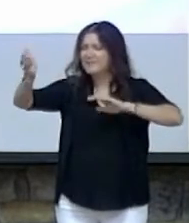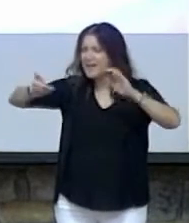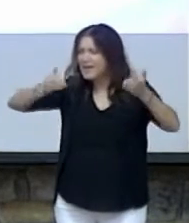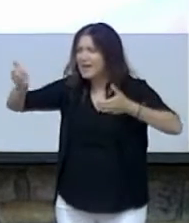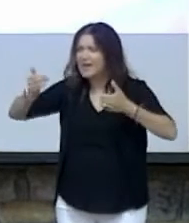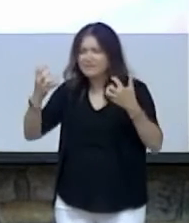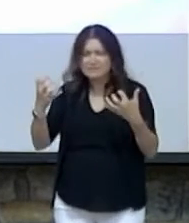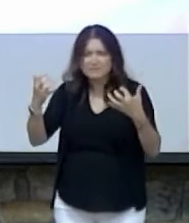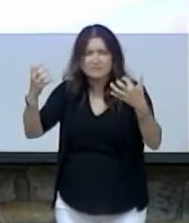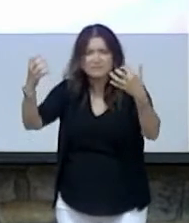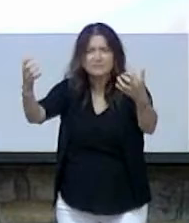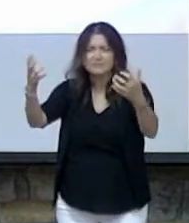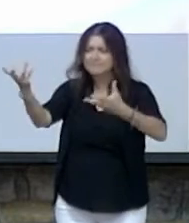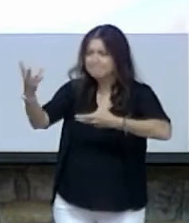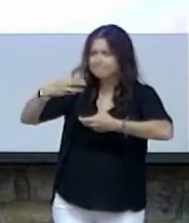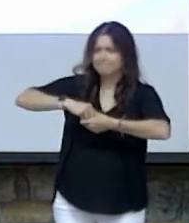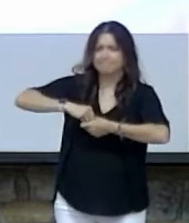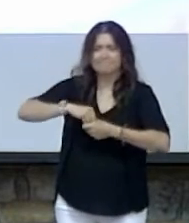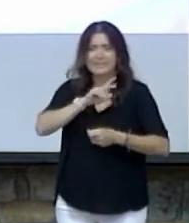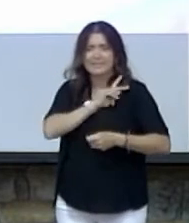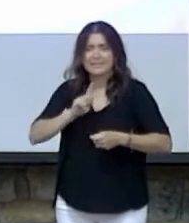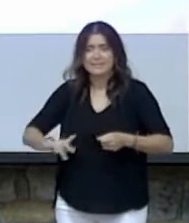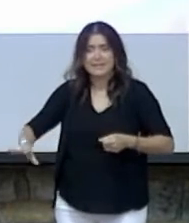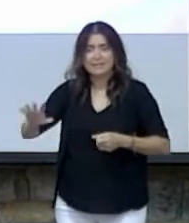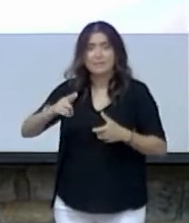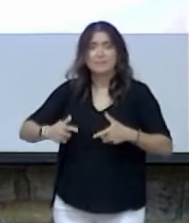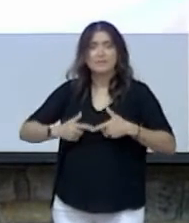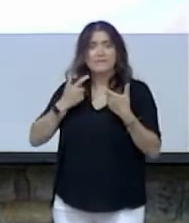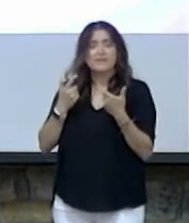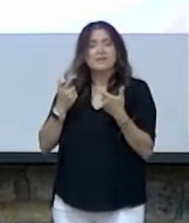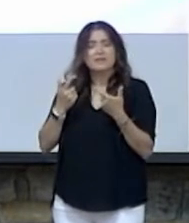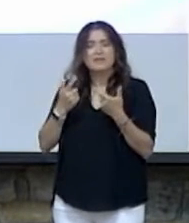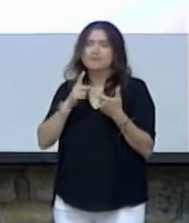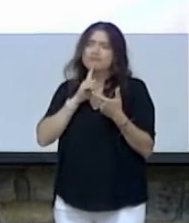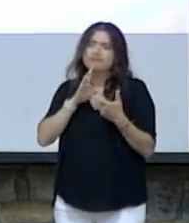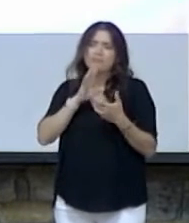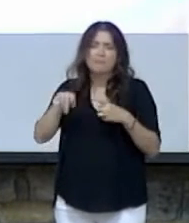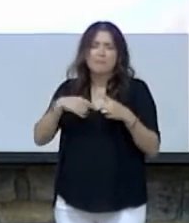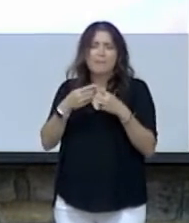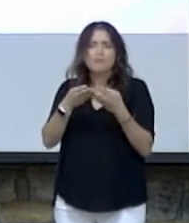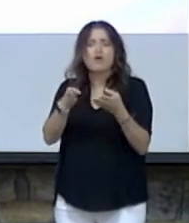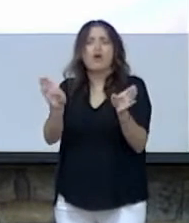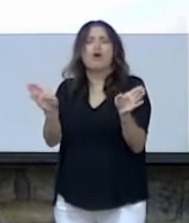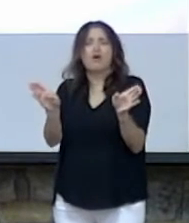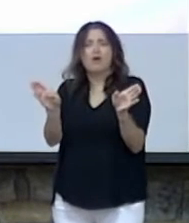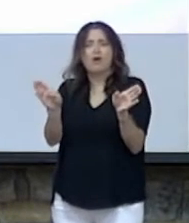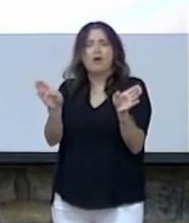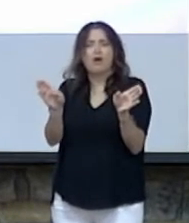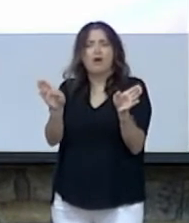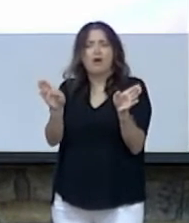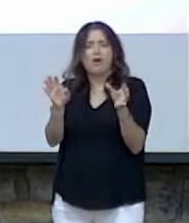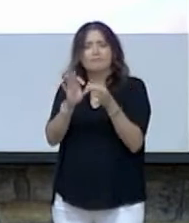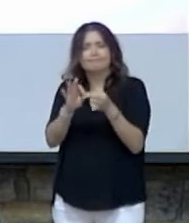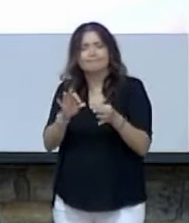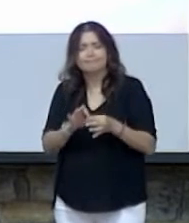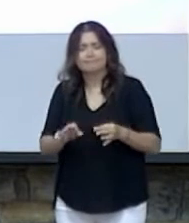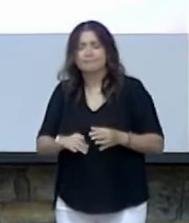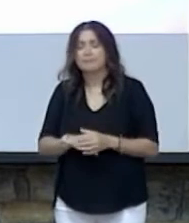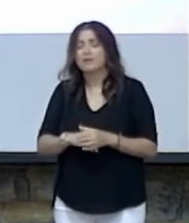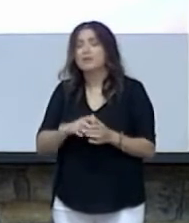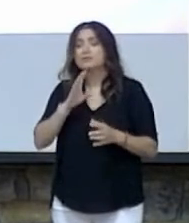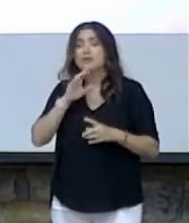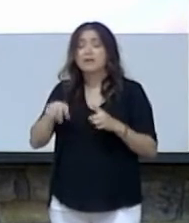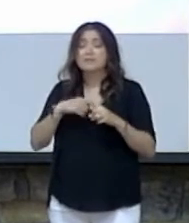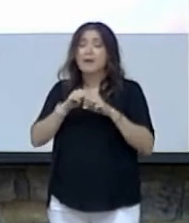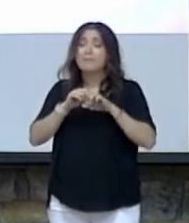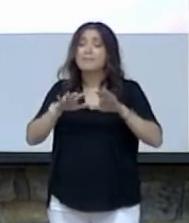to participate in this kingdom living, he's kind of spoke in broad terms as he began this discussion. He talks about